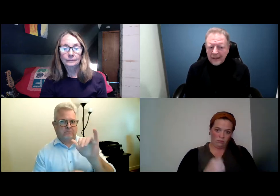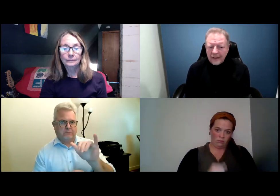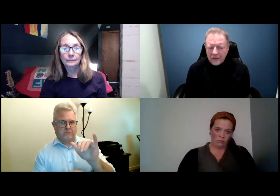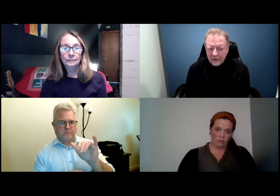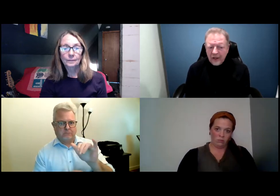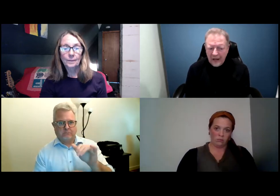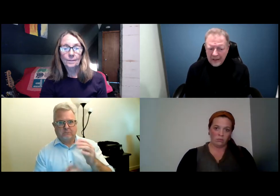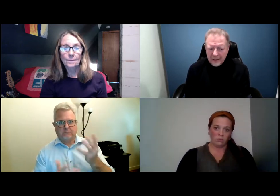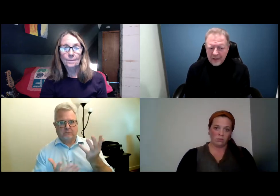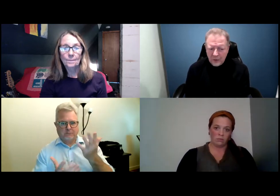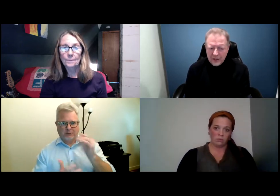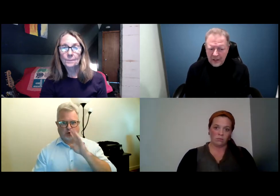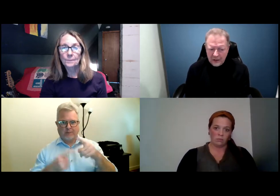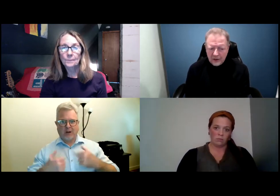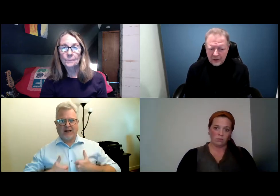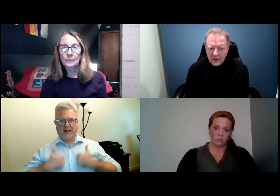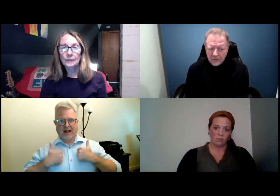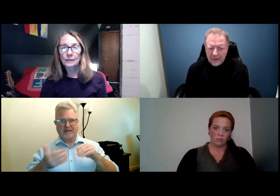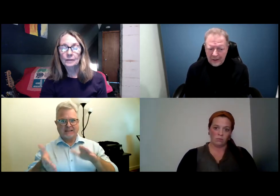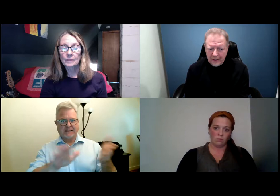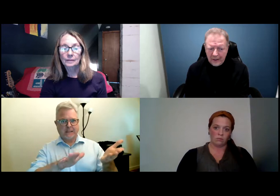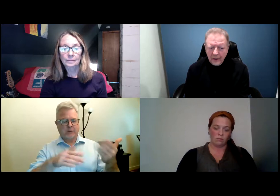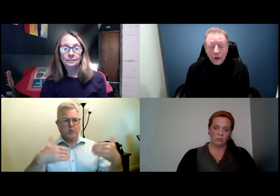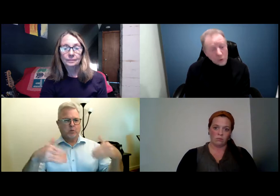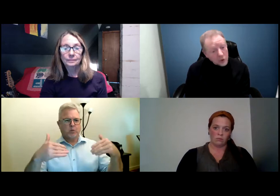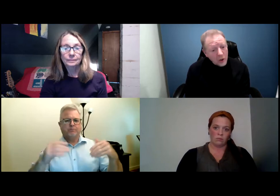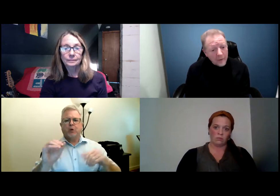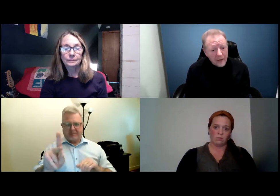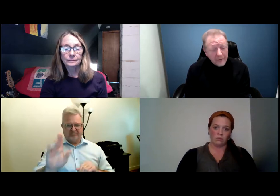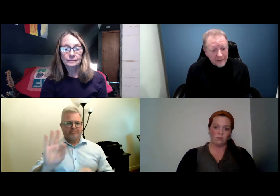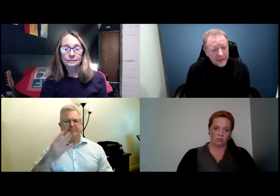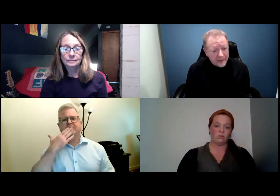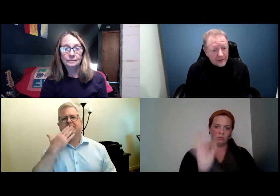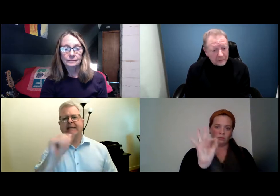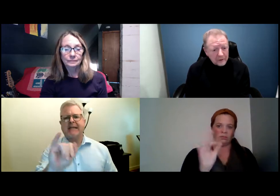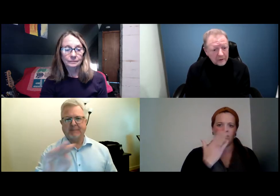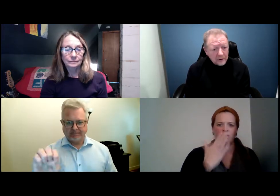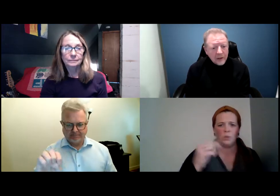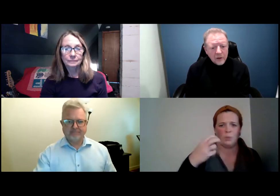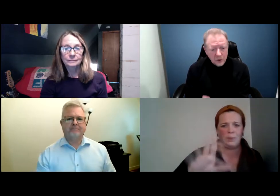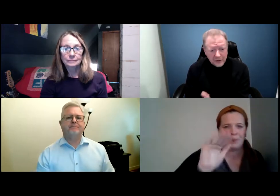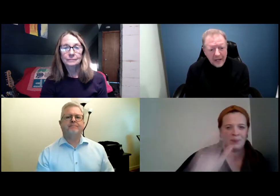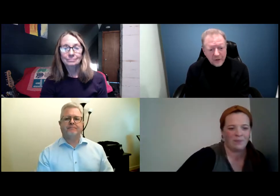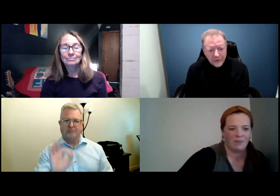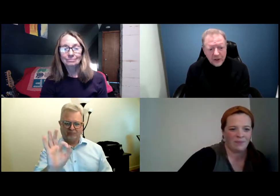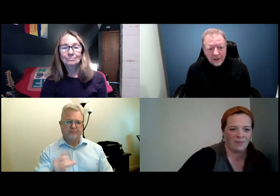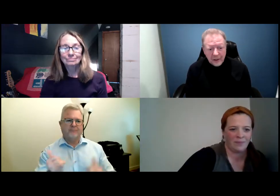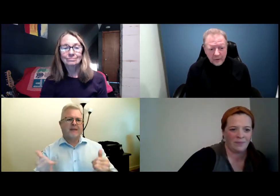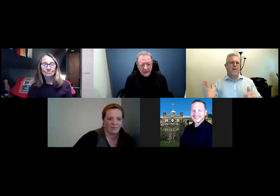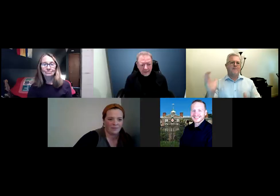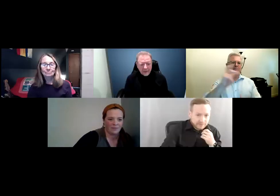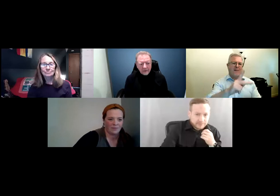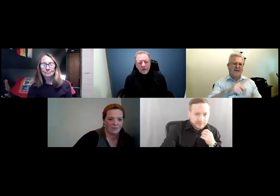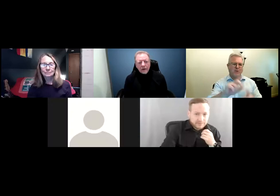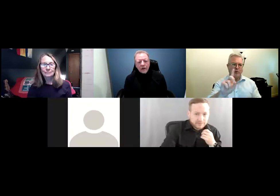really needs to realize this situation that you're speaking about. Because we're talking about life and death now, okay? So thank you for sharing that with